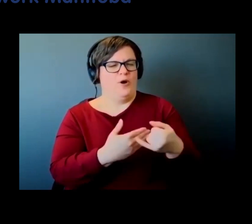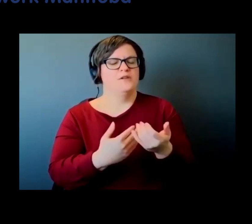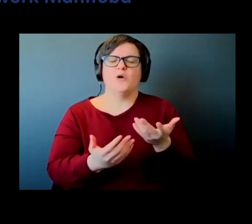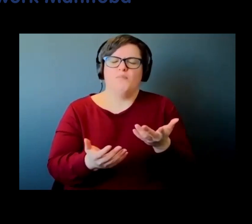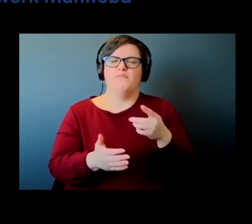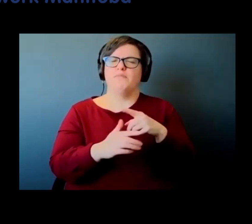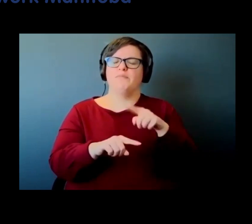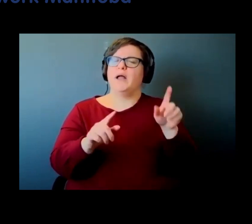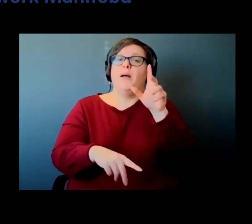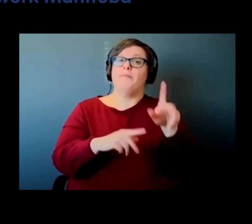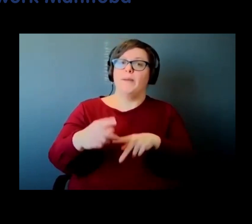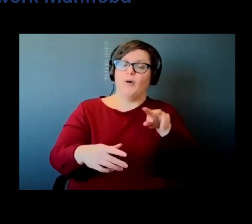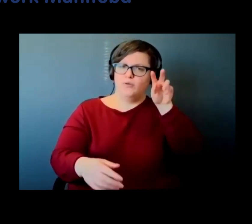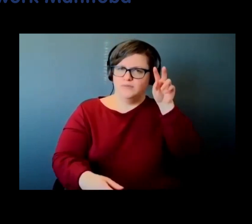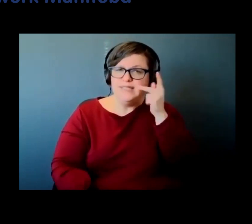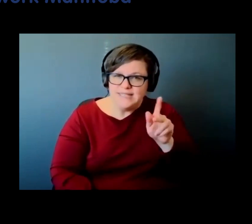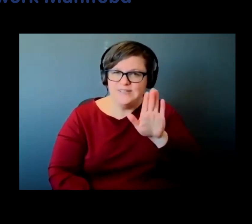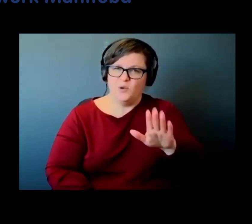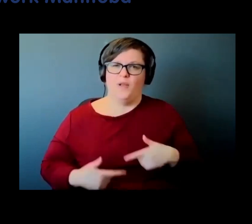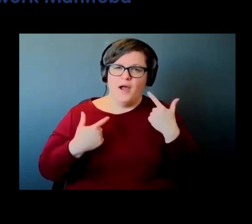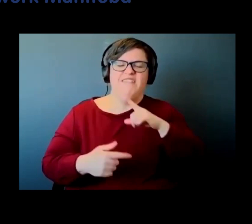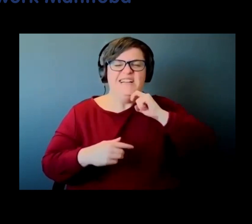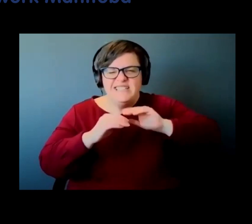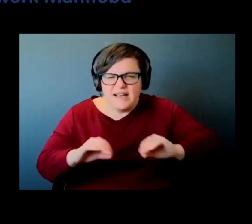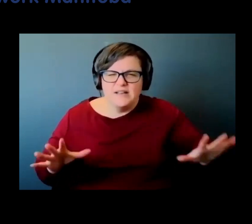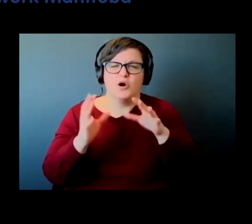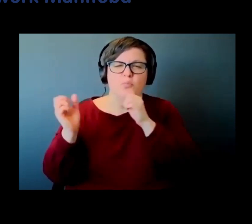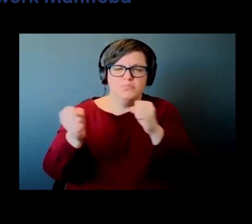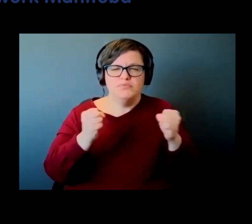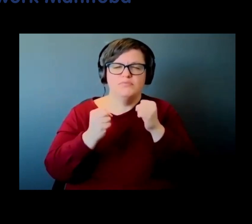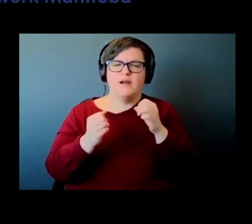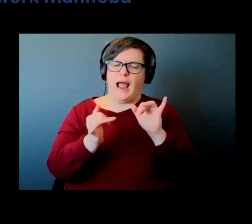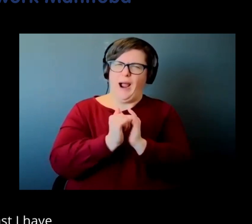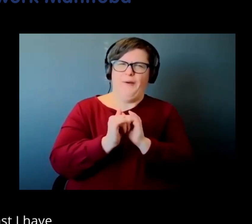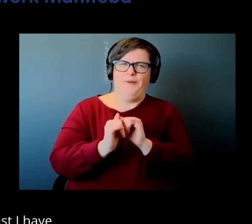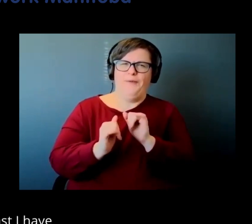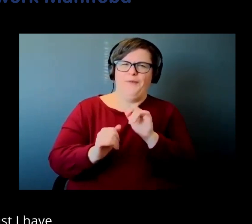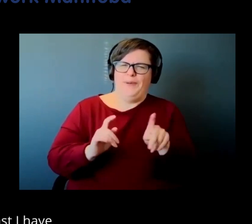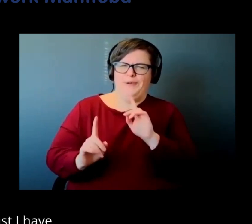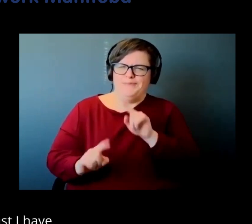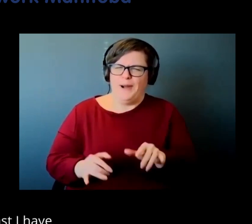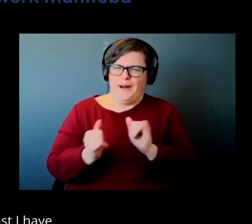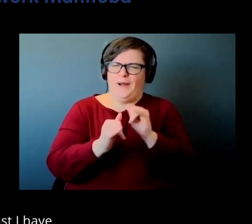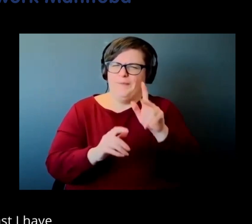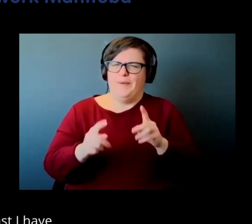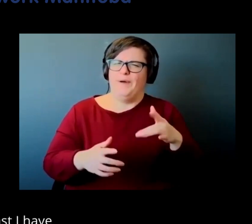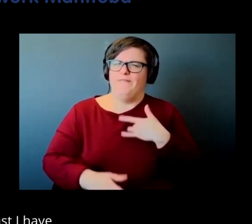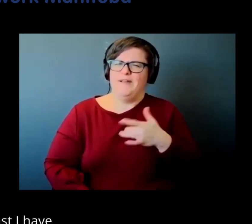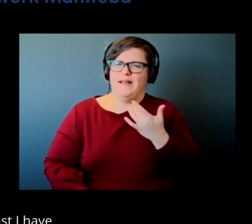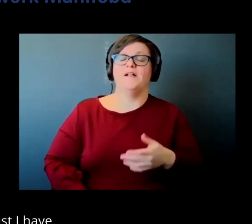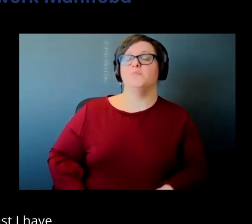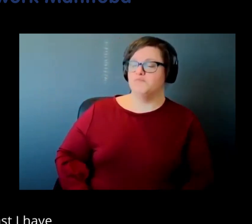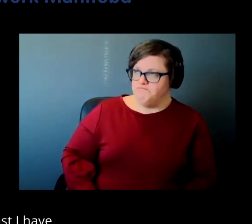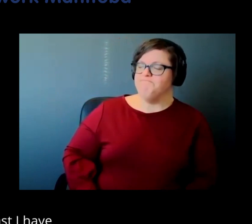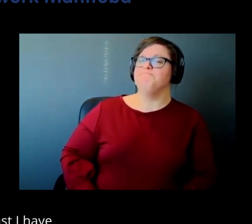like what you're doing in life and in the desert and in your work? Okay. Well, some in the past,